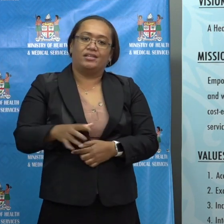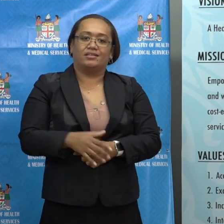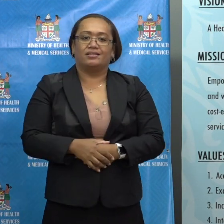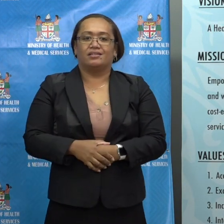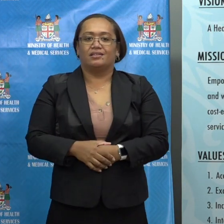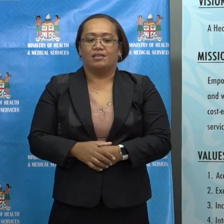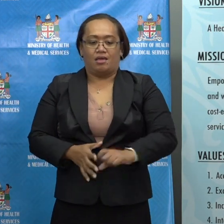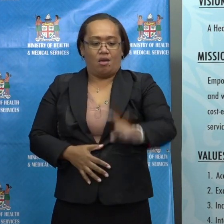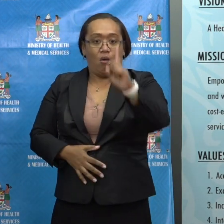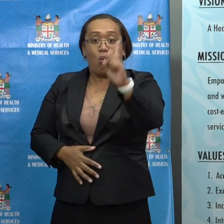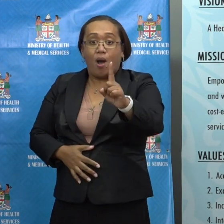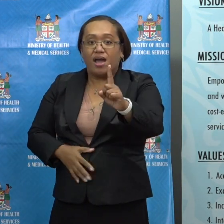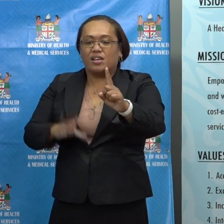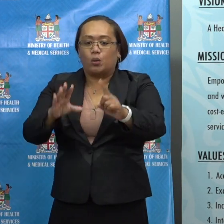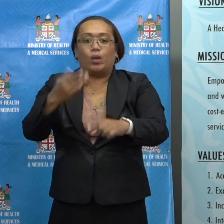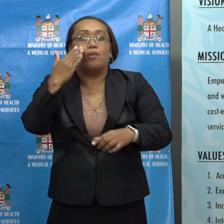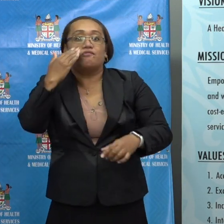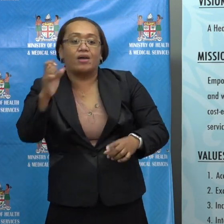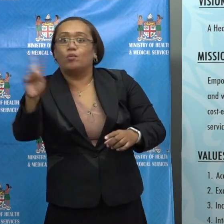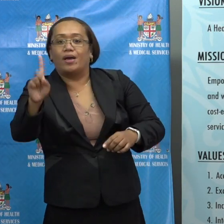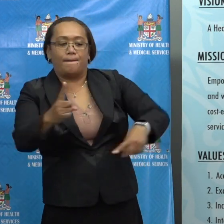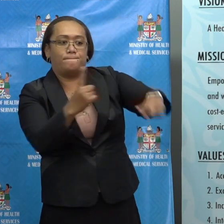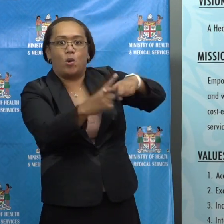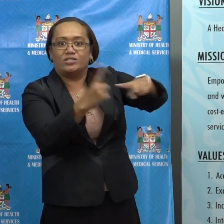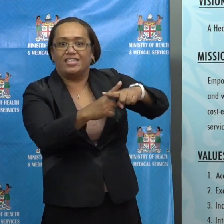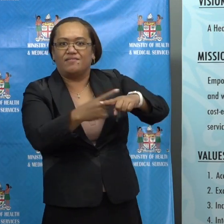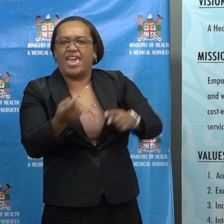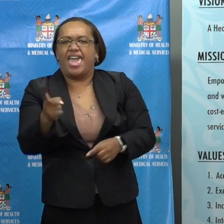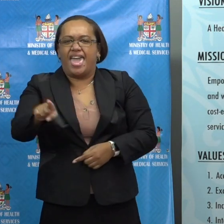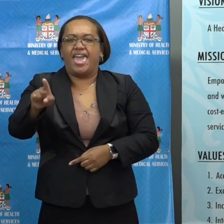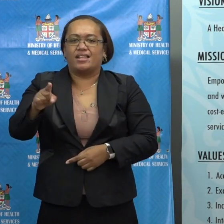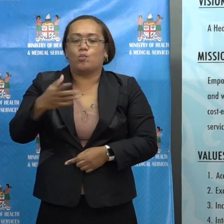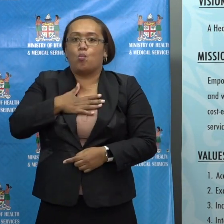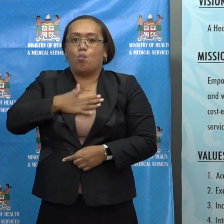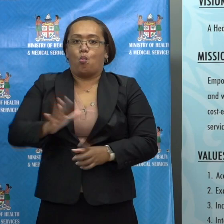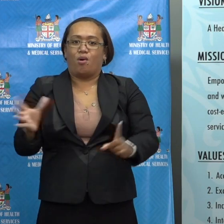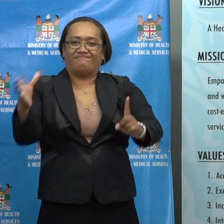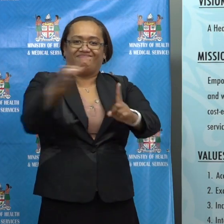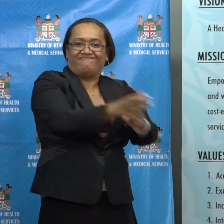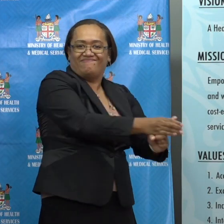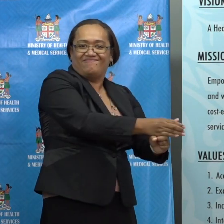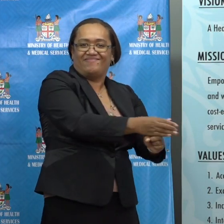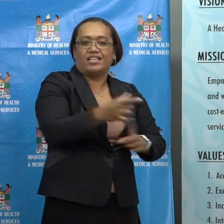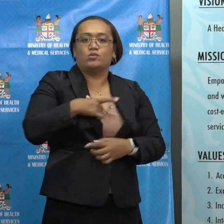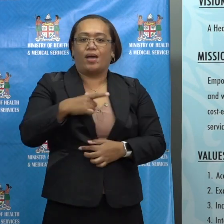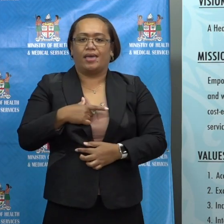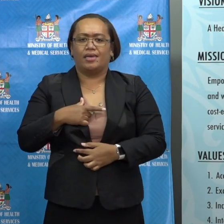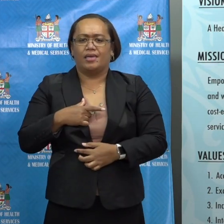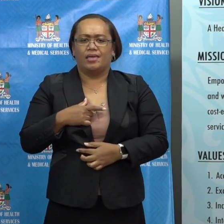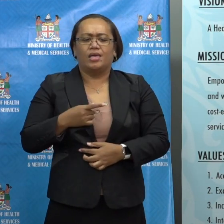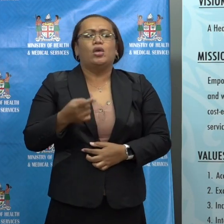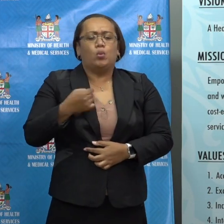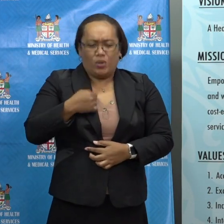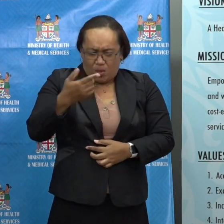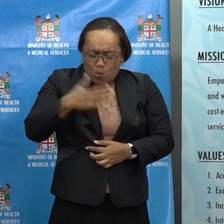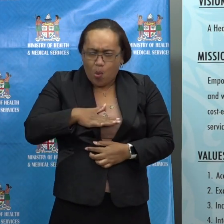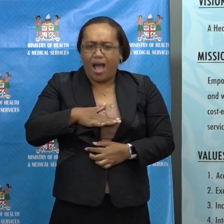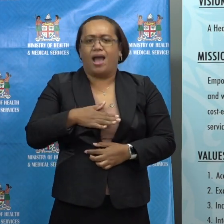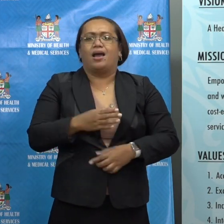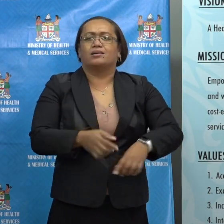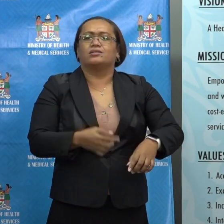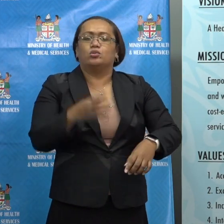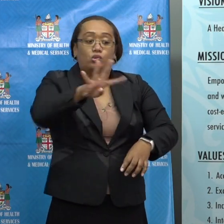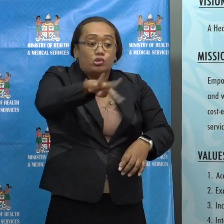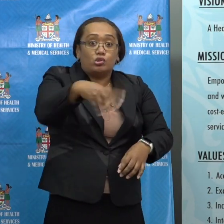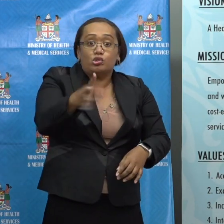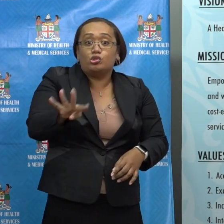we'll get all the positive ones and contain them. But number two, even if we don't get the positive ones, those who are positive and are unknown, they will